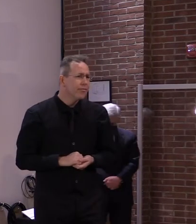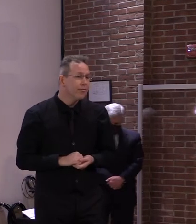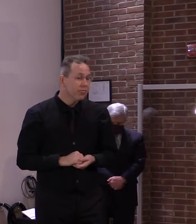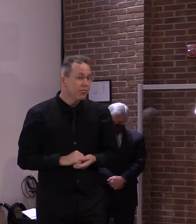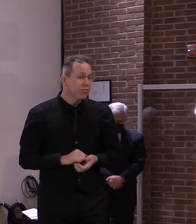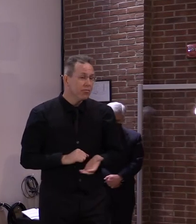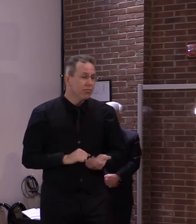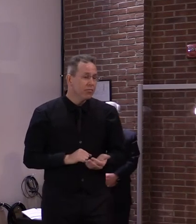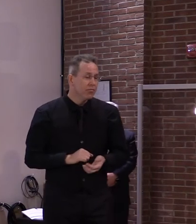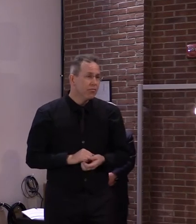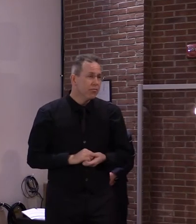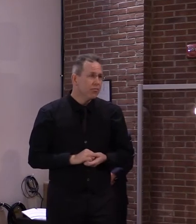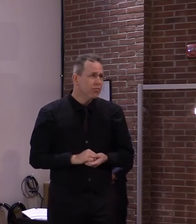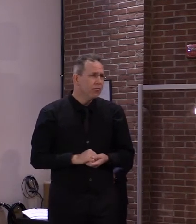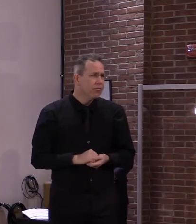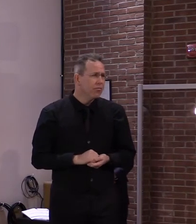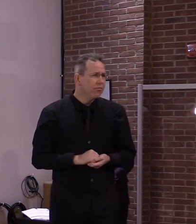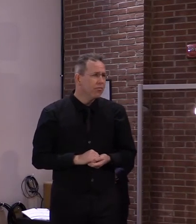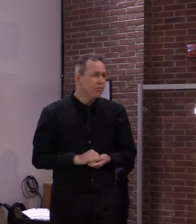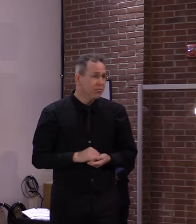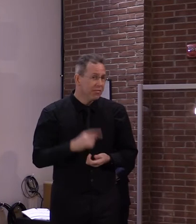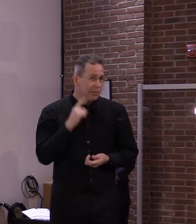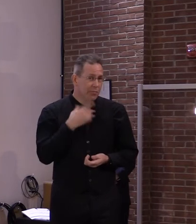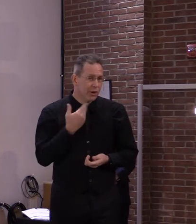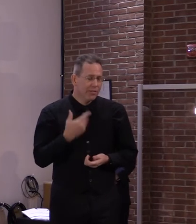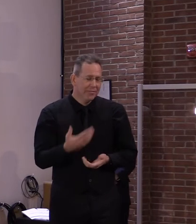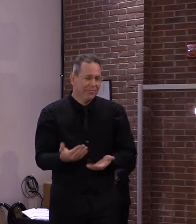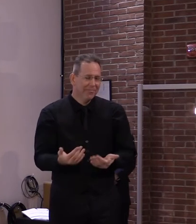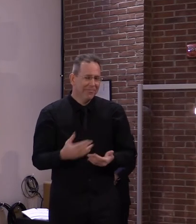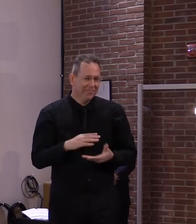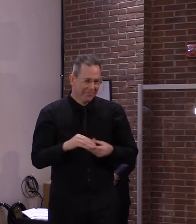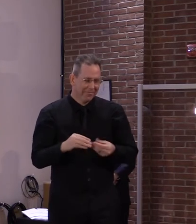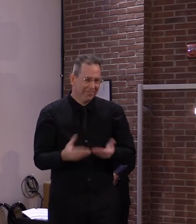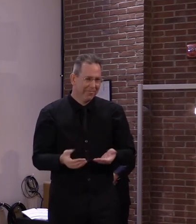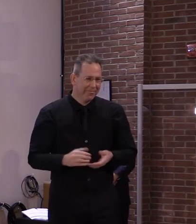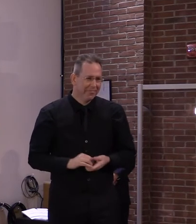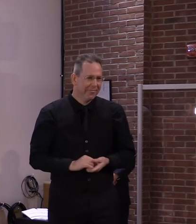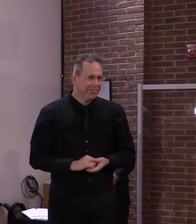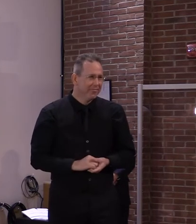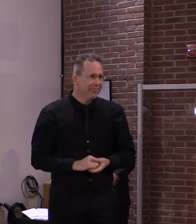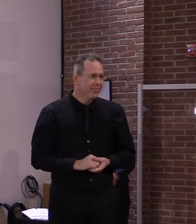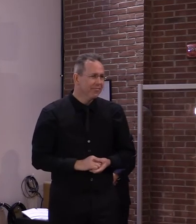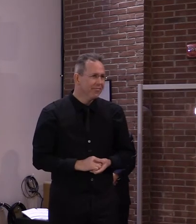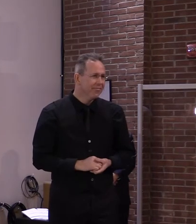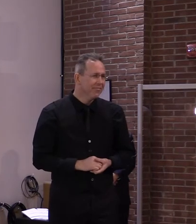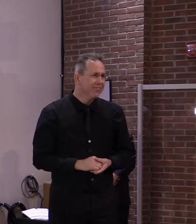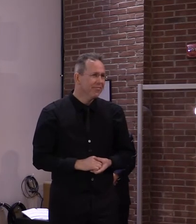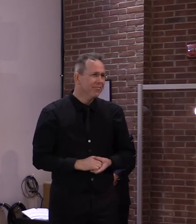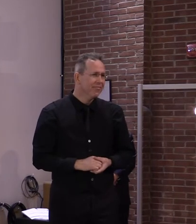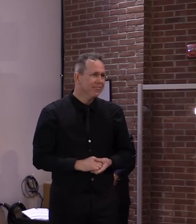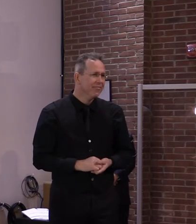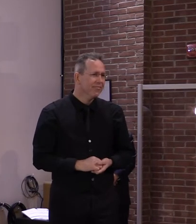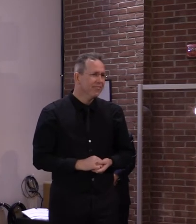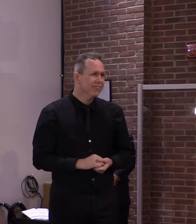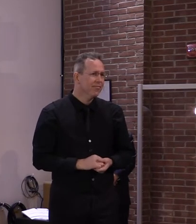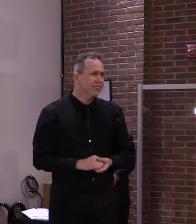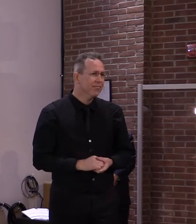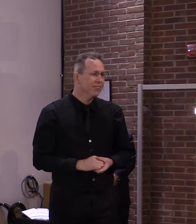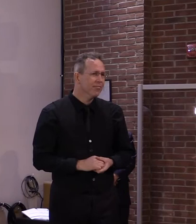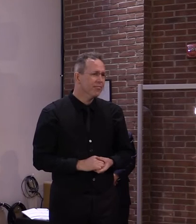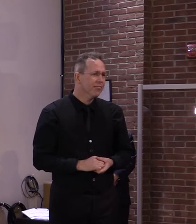oh i'm sorry can you hear me better now yes okay um you mentioned that vermont is